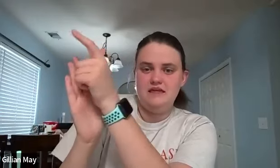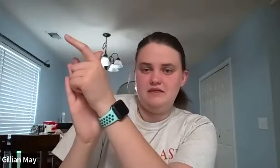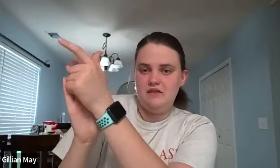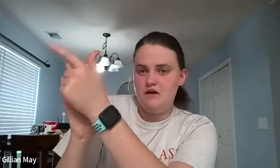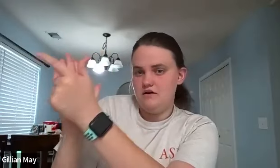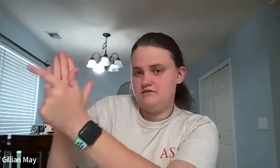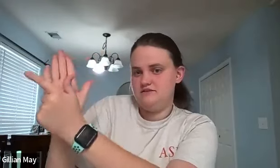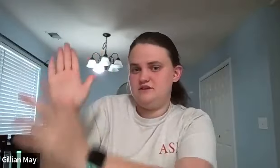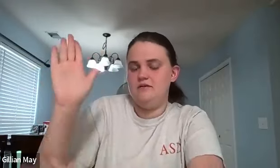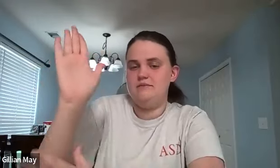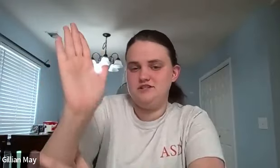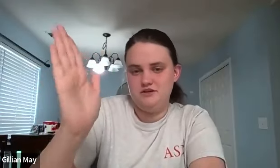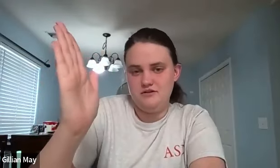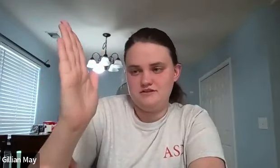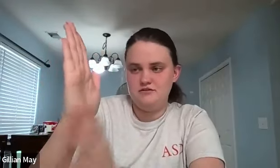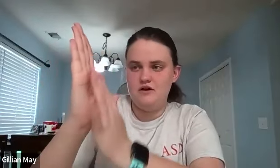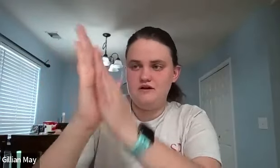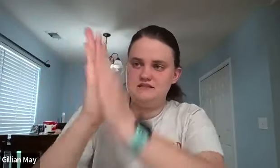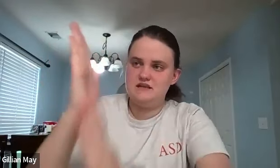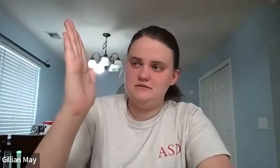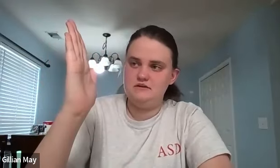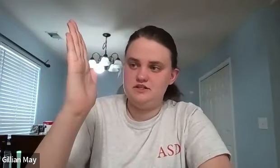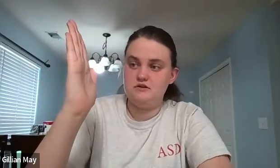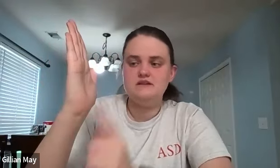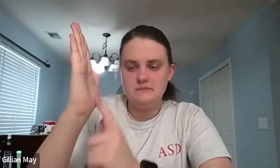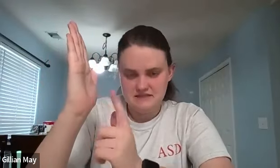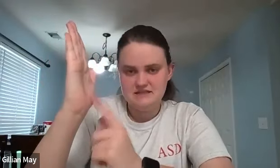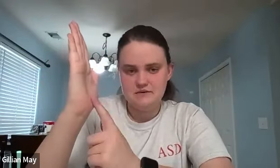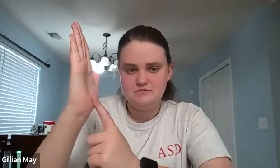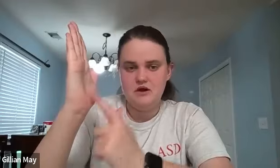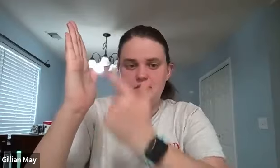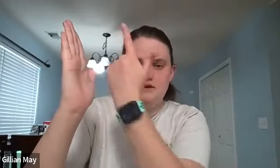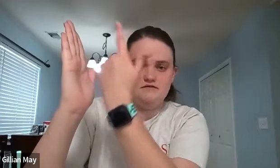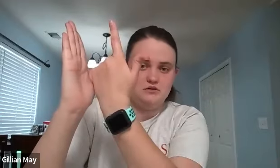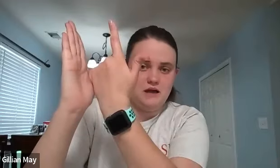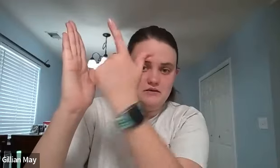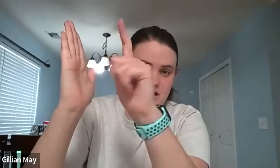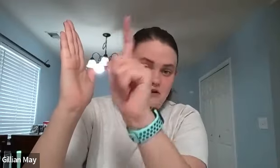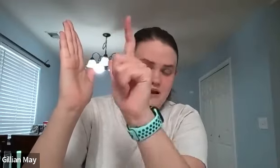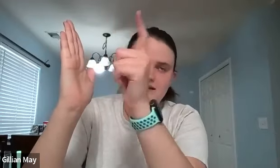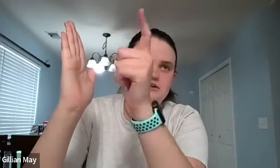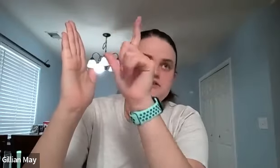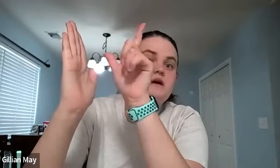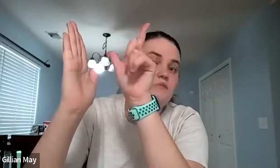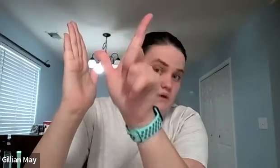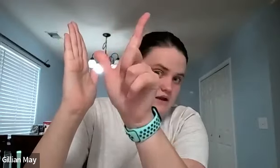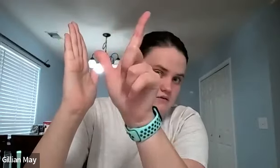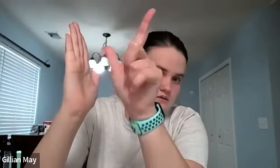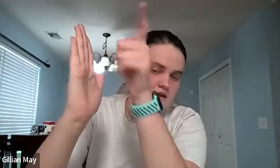then law. So let me show you law. So law is your non-dominant, that sideways palm, and you have two L, you have not two L's, you have one L,